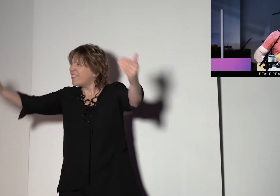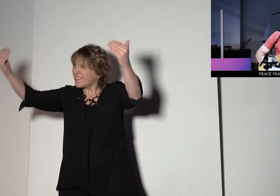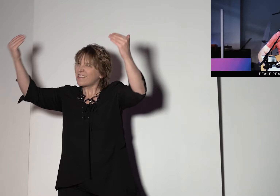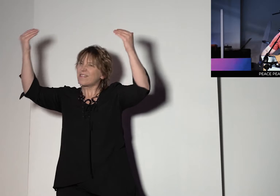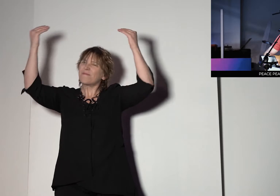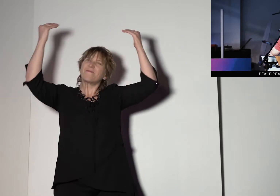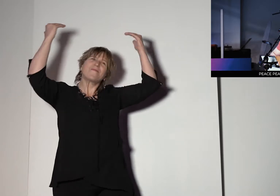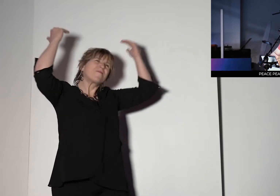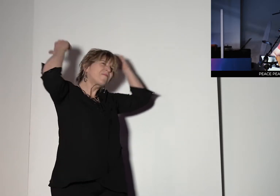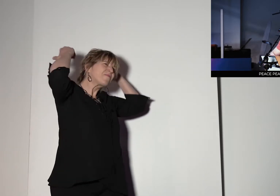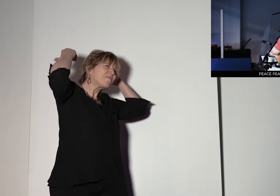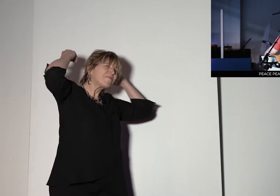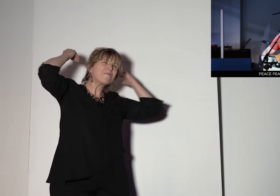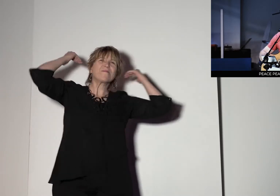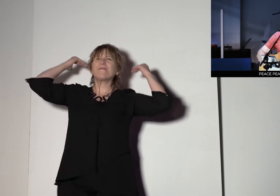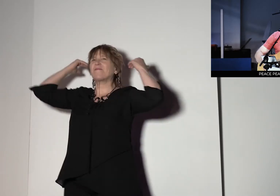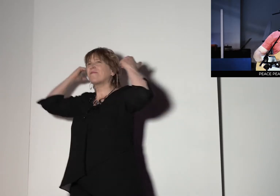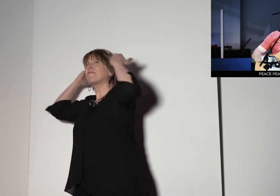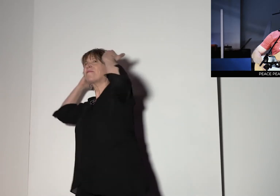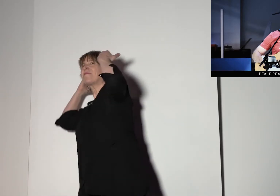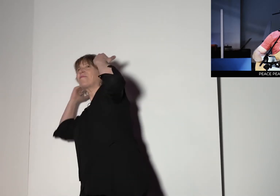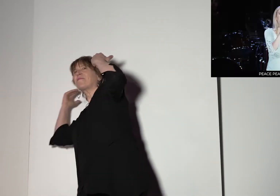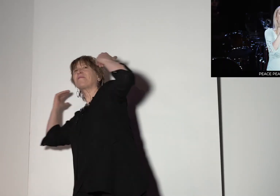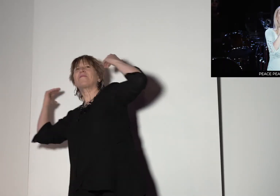peace over me.